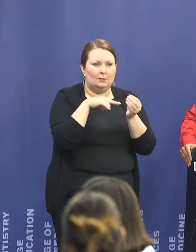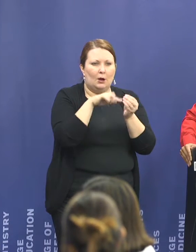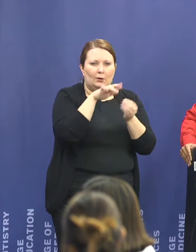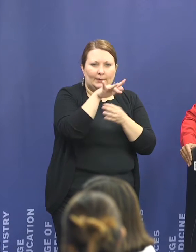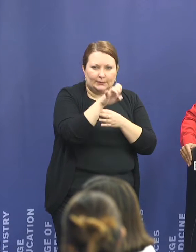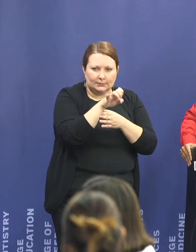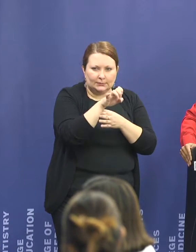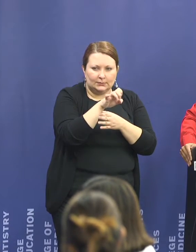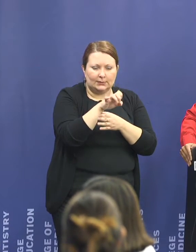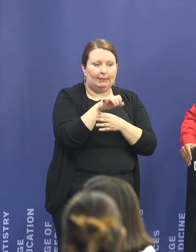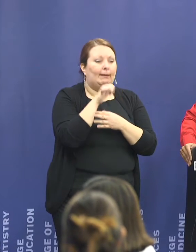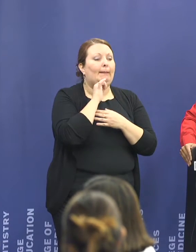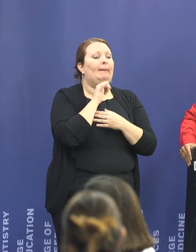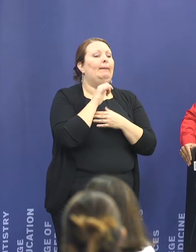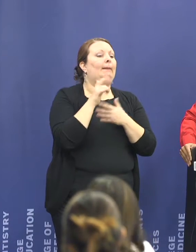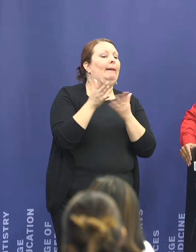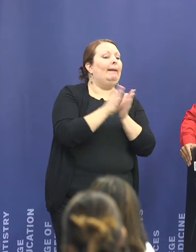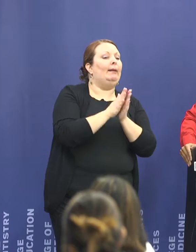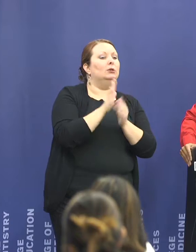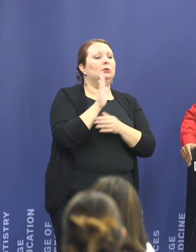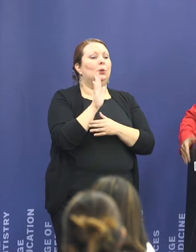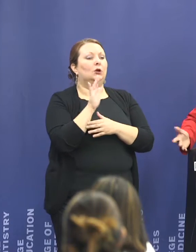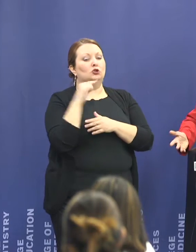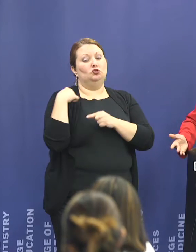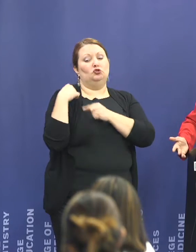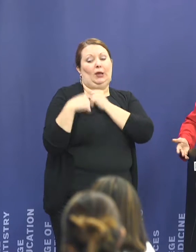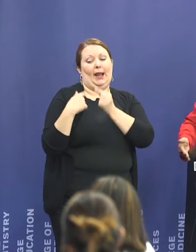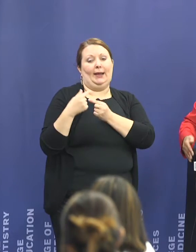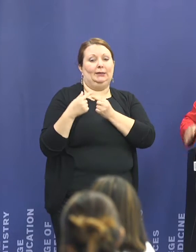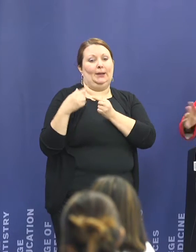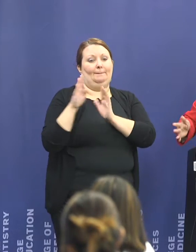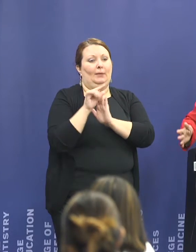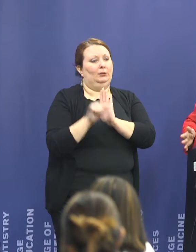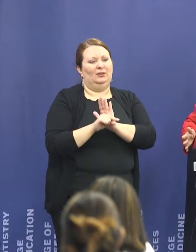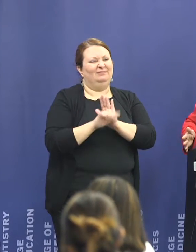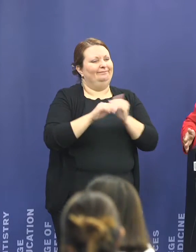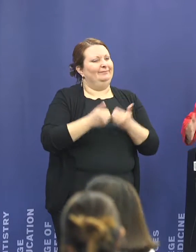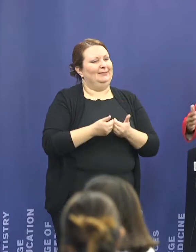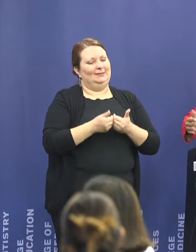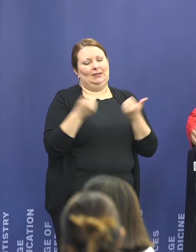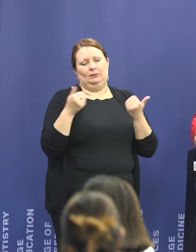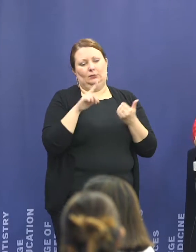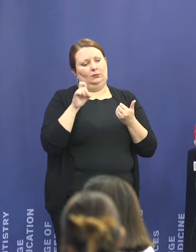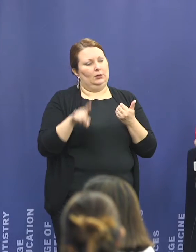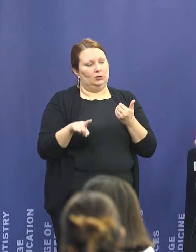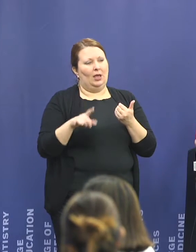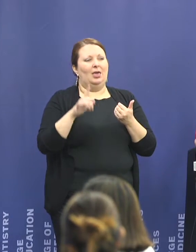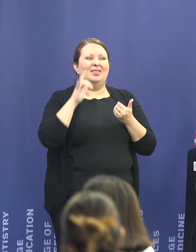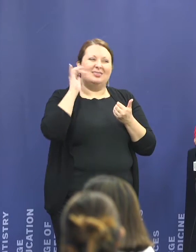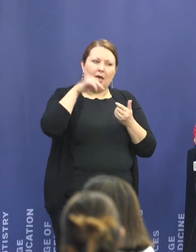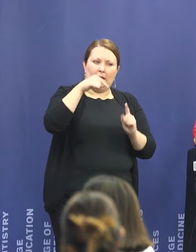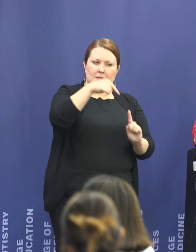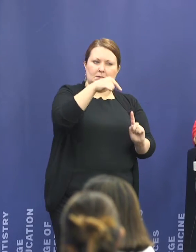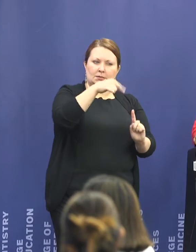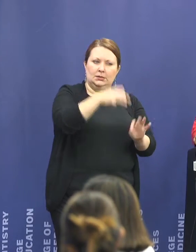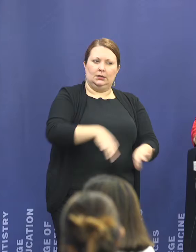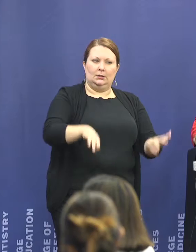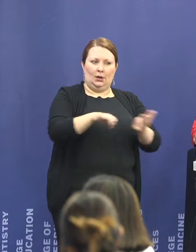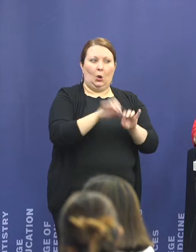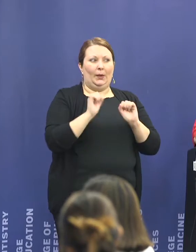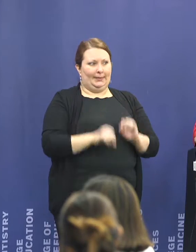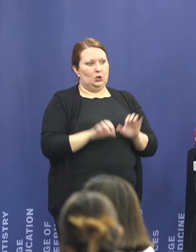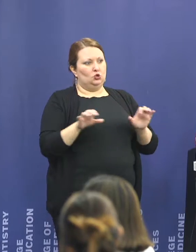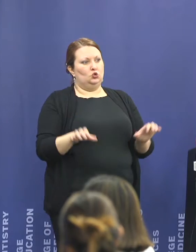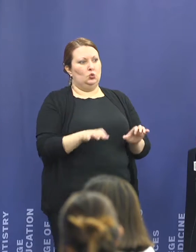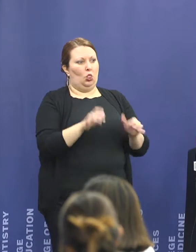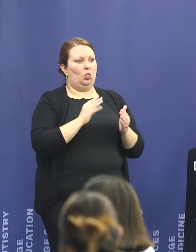question. We are not asking what your genetic ancestry is. That's a different question. So I think that's something that we can actually do